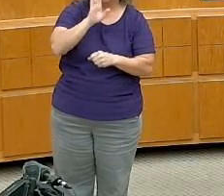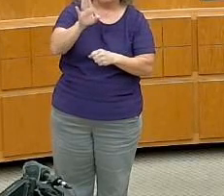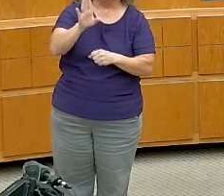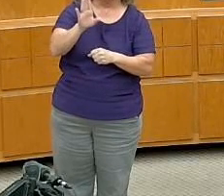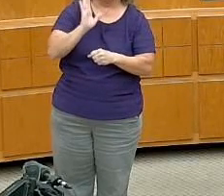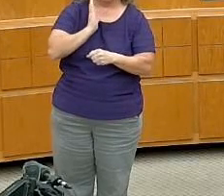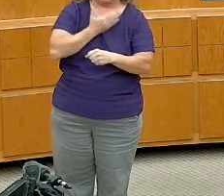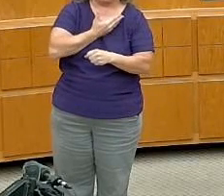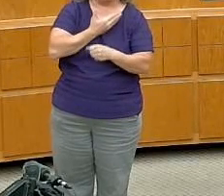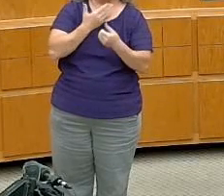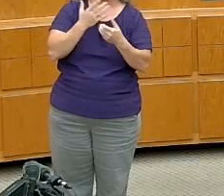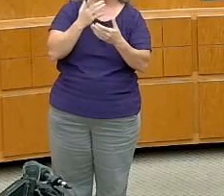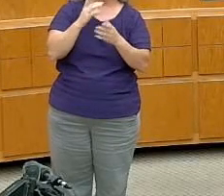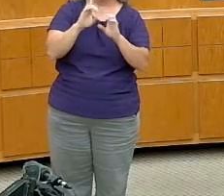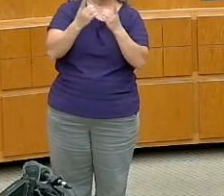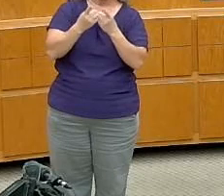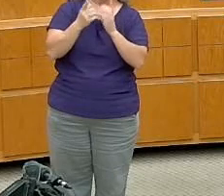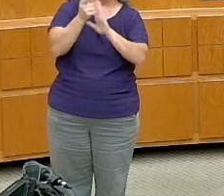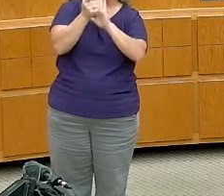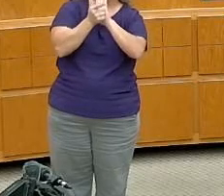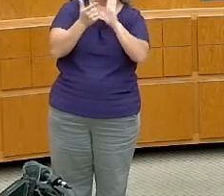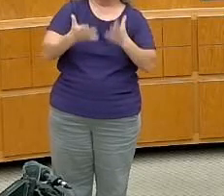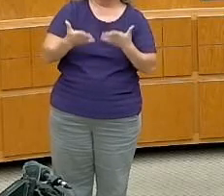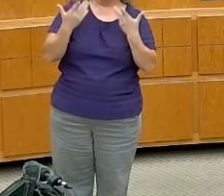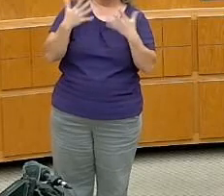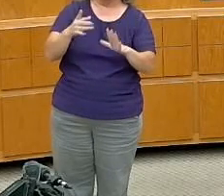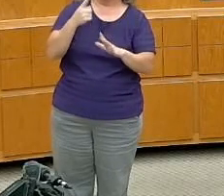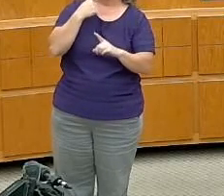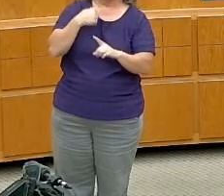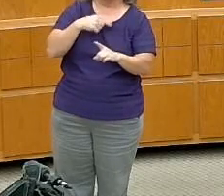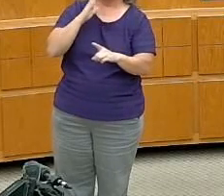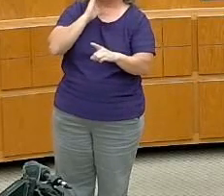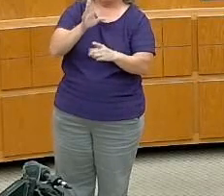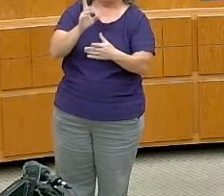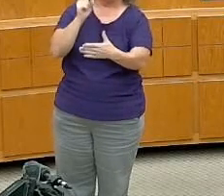attorney has assured me that they will be prosecuted